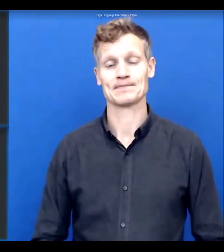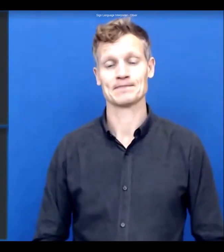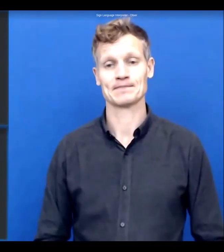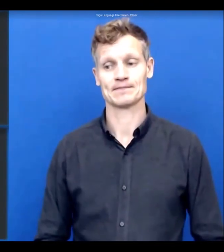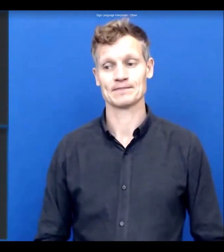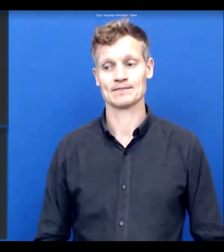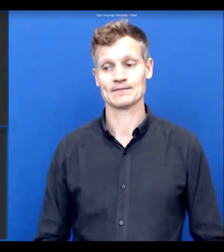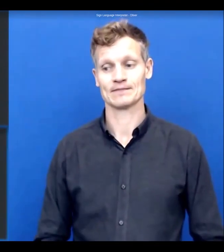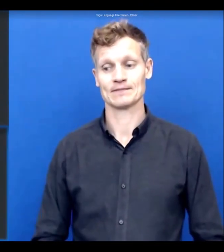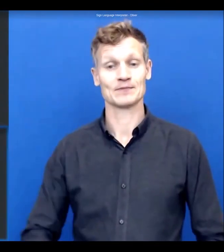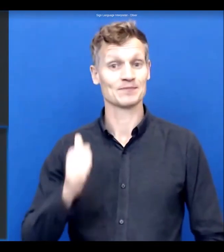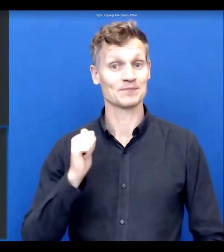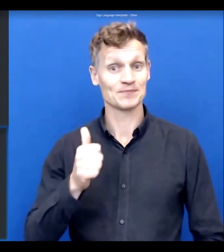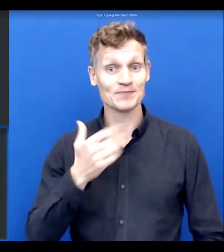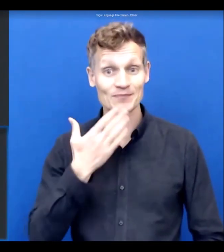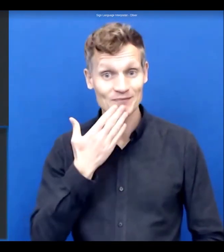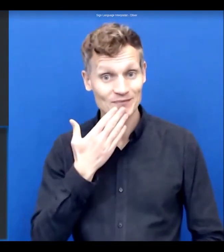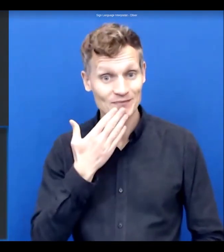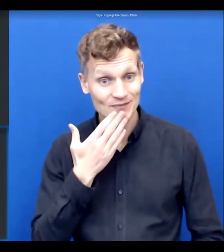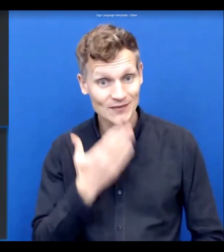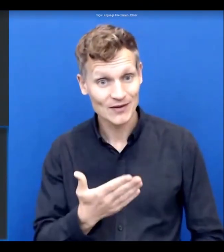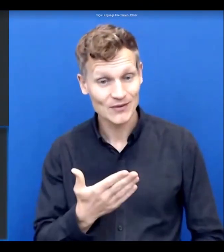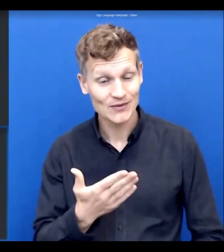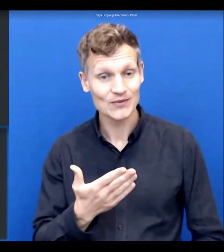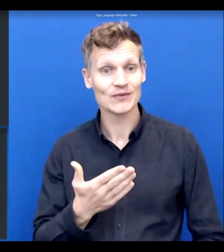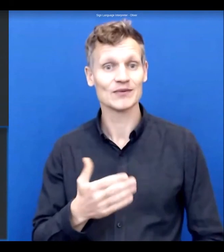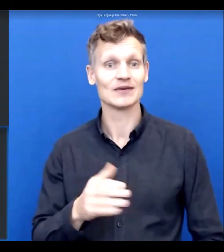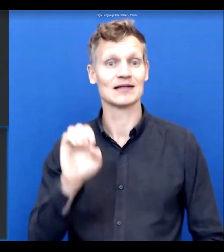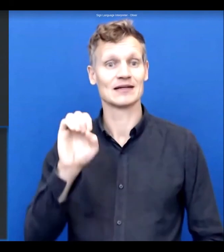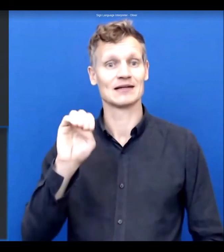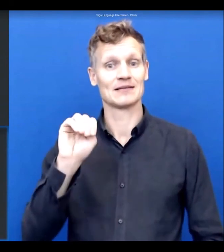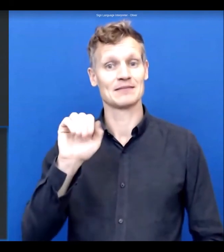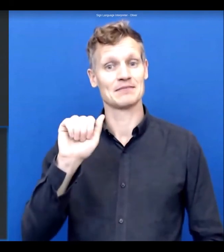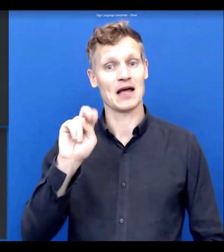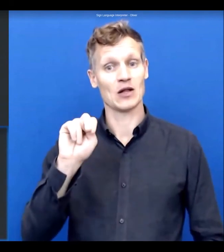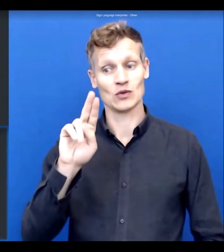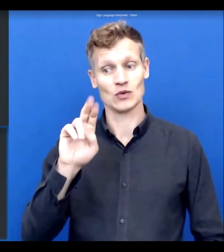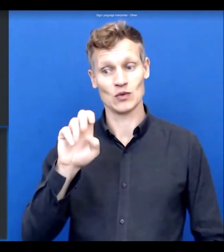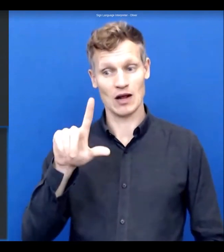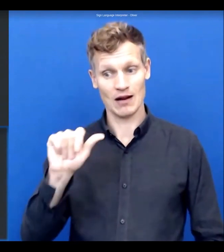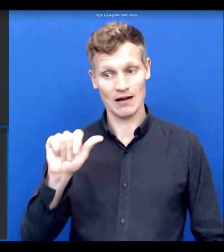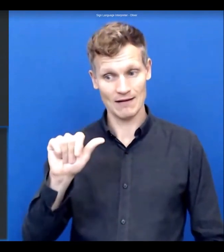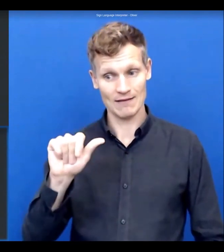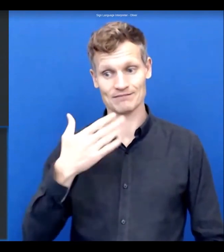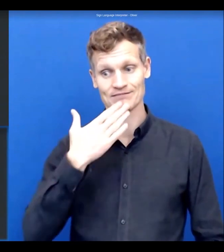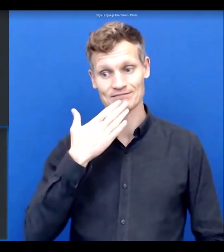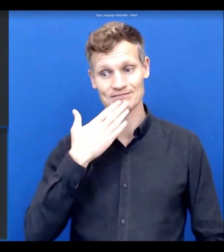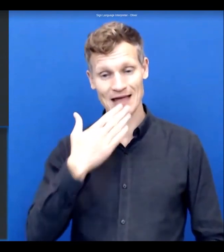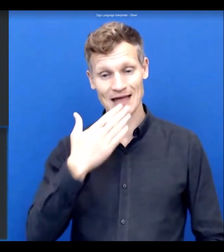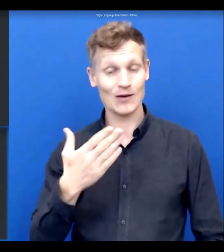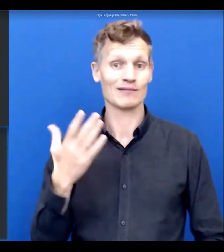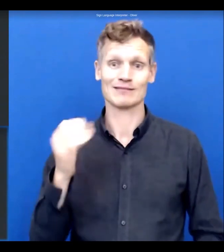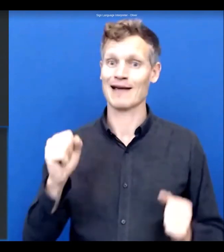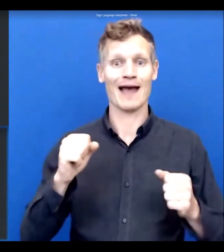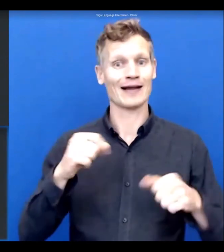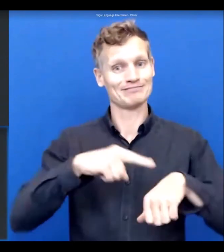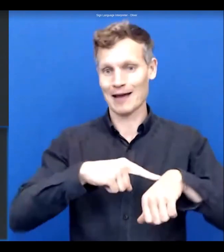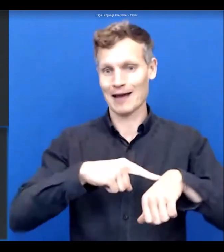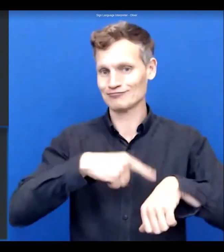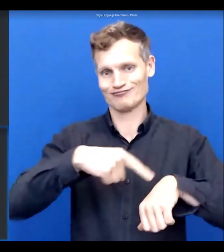Okay, thank you very much, Emanuela. The topic would deserve many insights, but we have unfortunately run out of